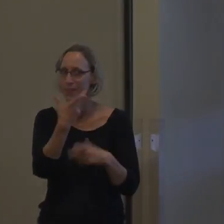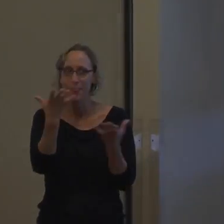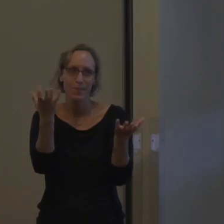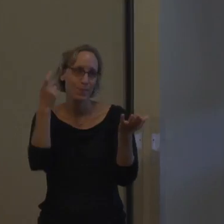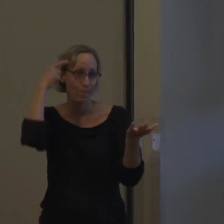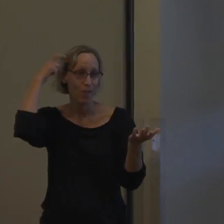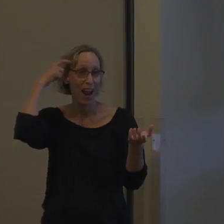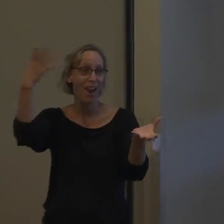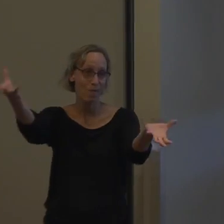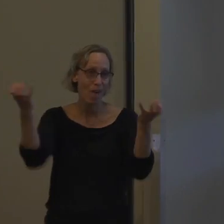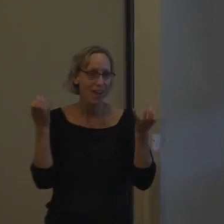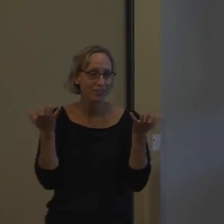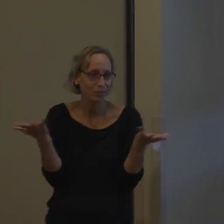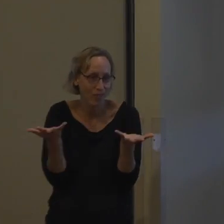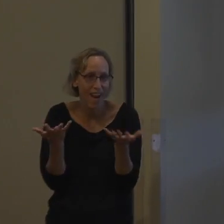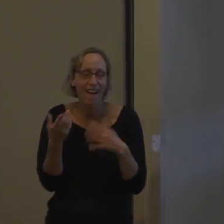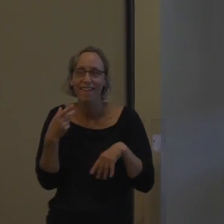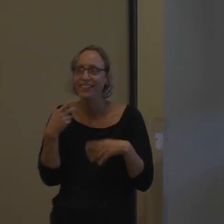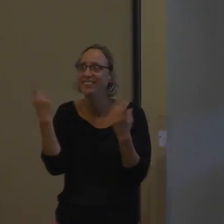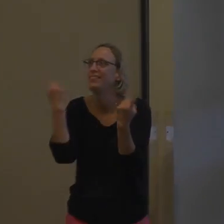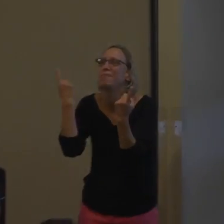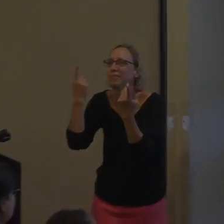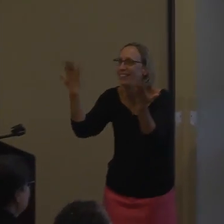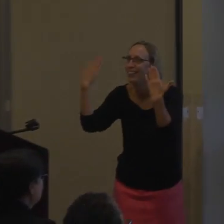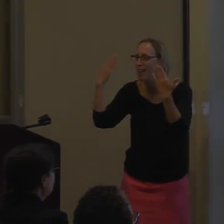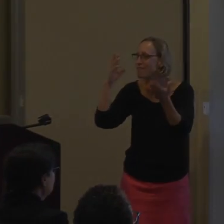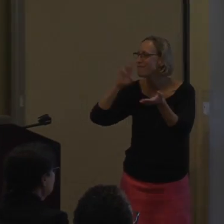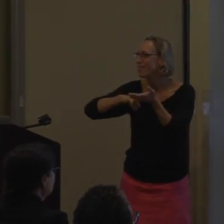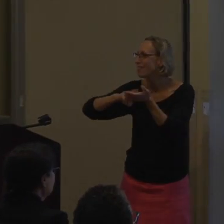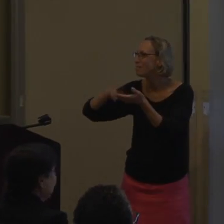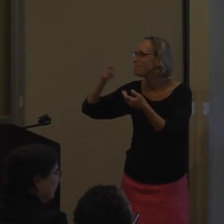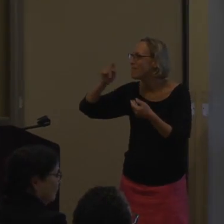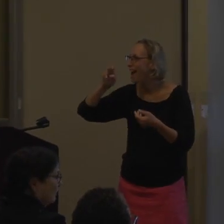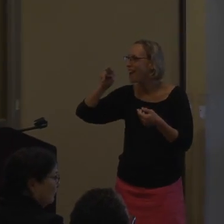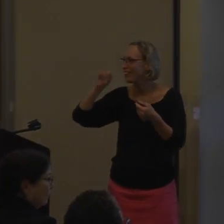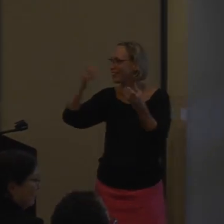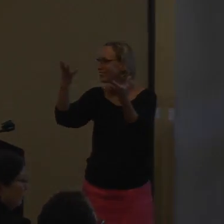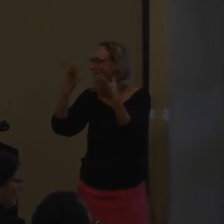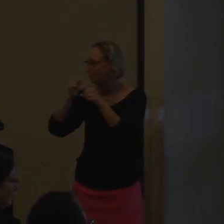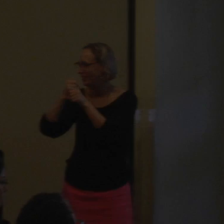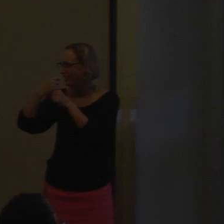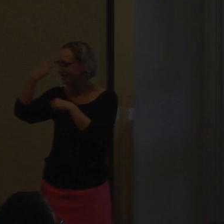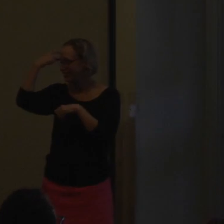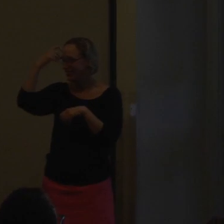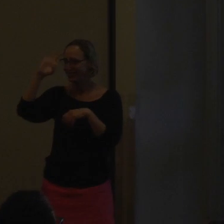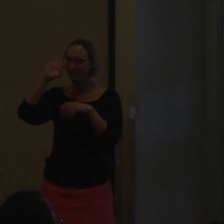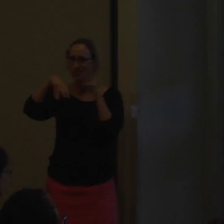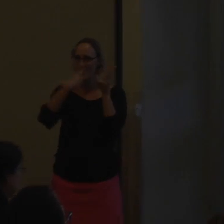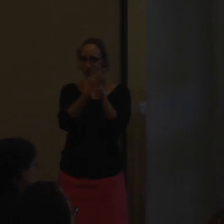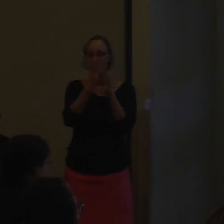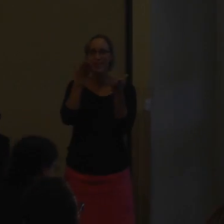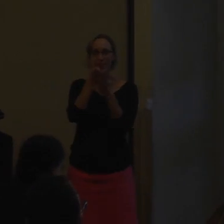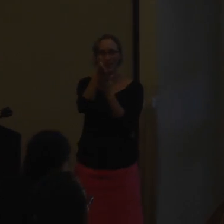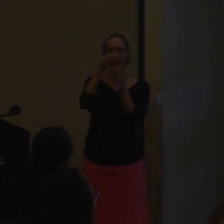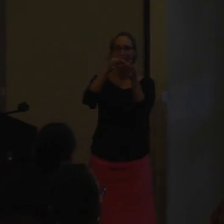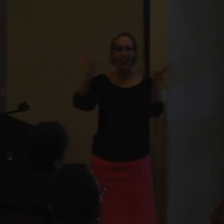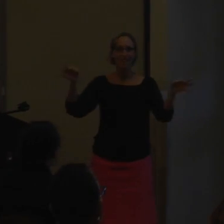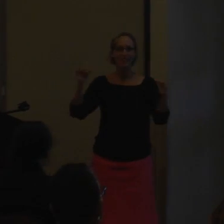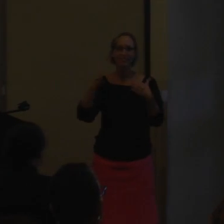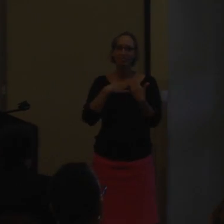the basic point is the brain wants something. It wants that rhythm. It wants, you know, to